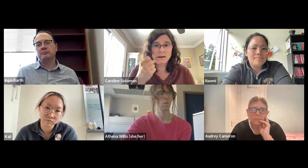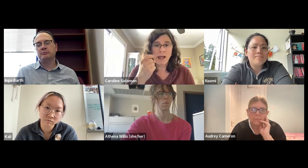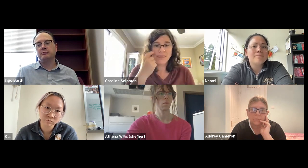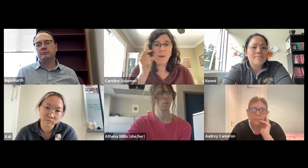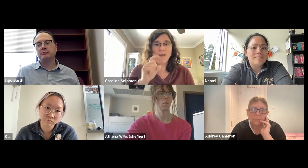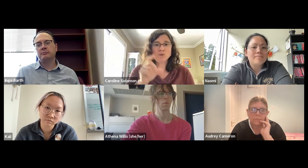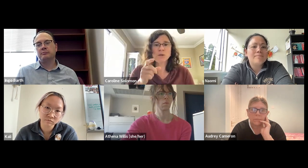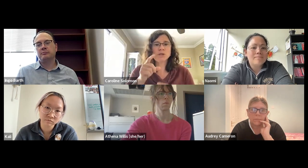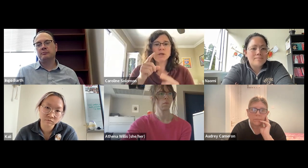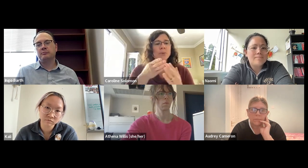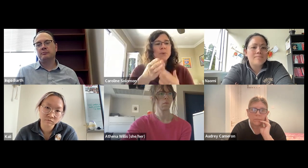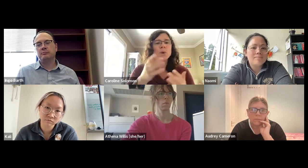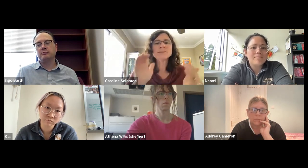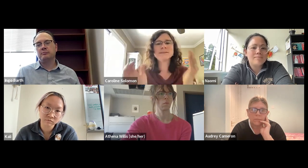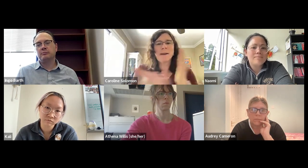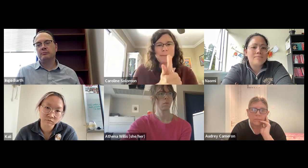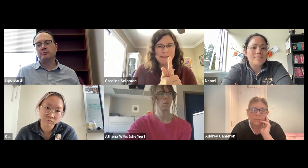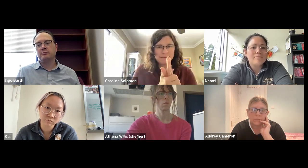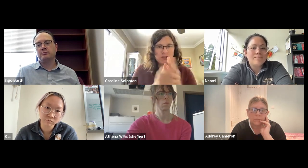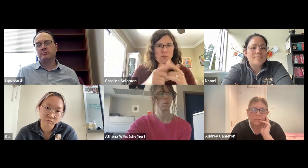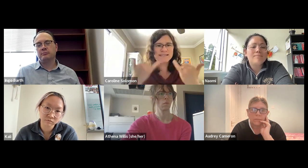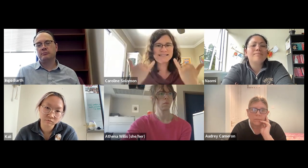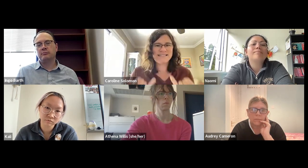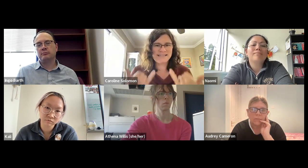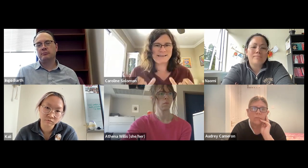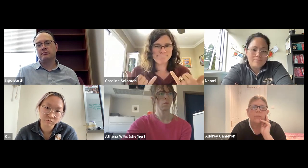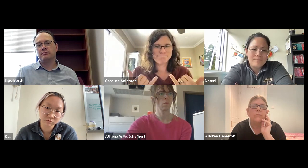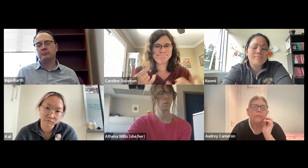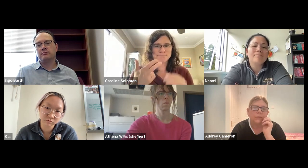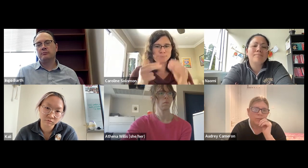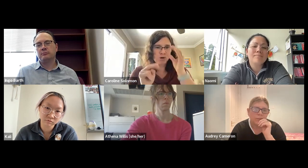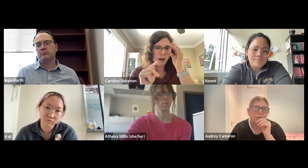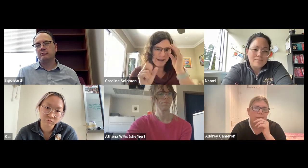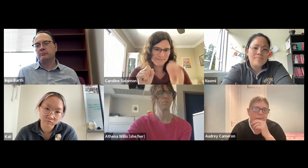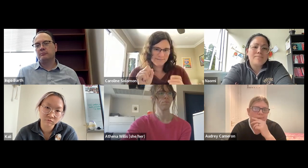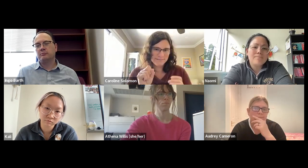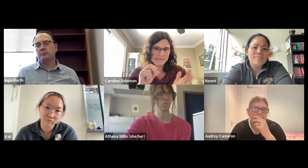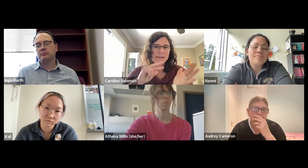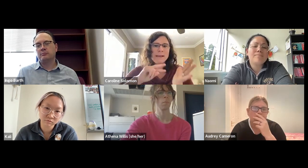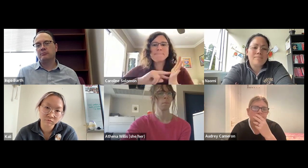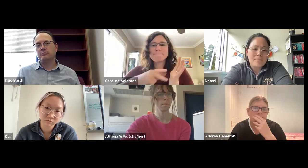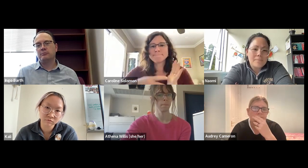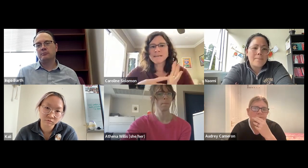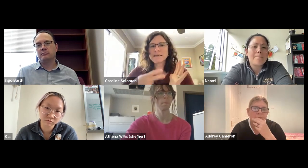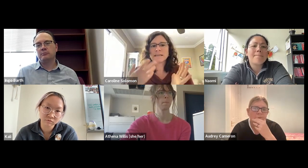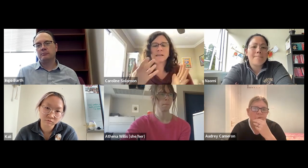to receive funding, it has to go through a submission to an existing grant or